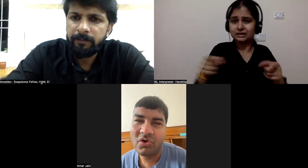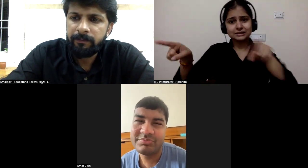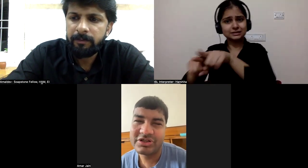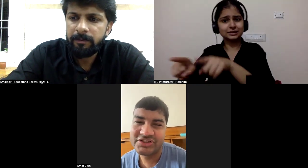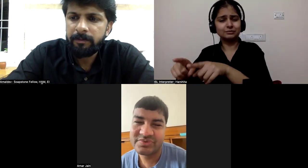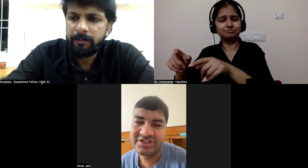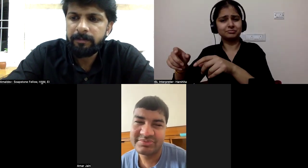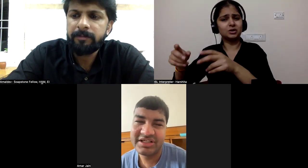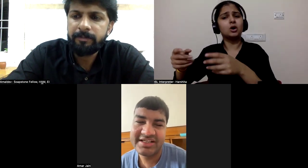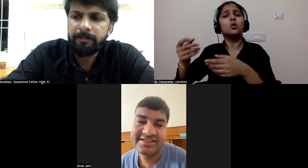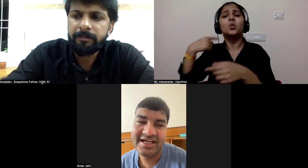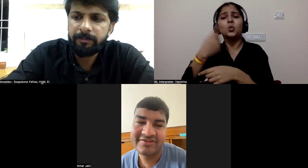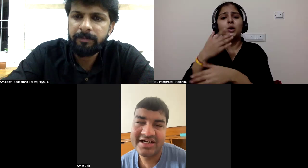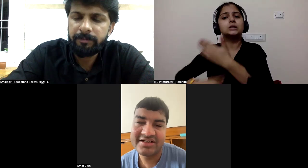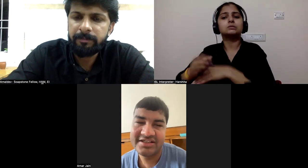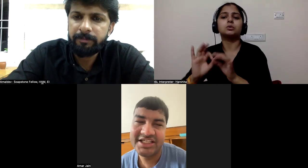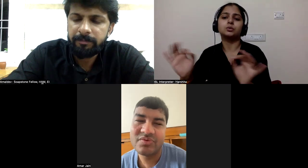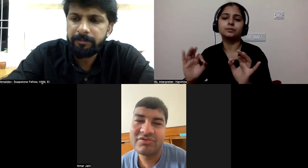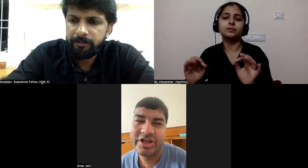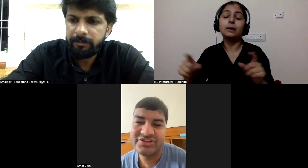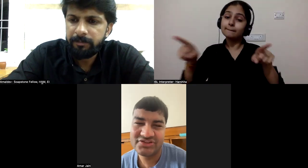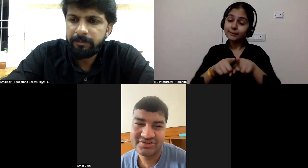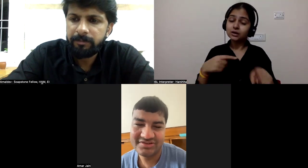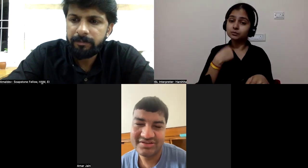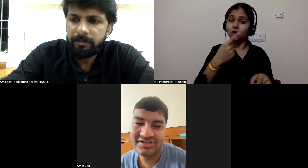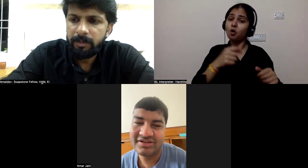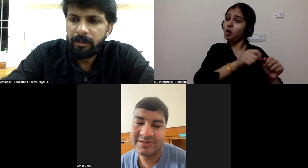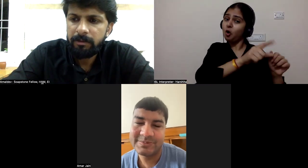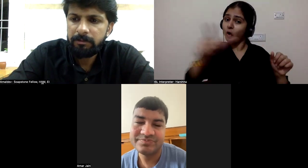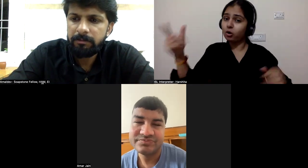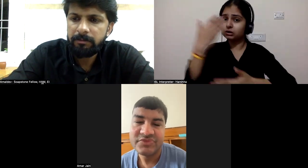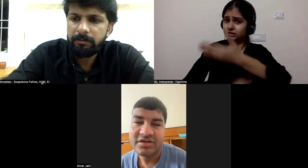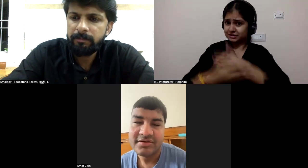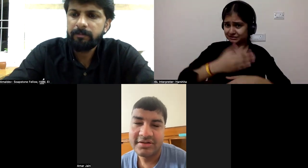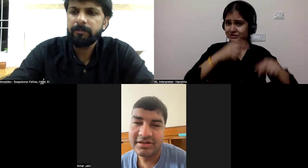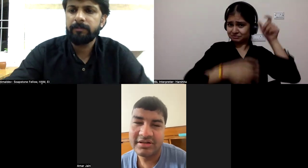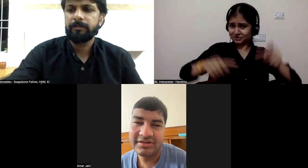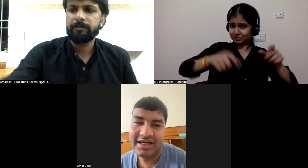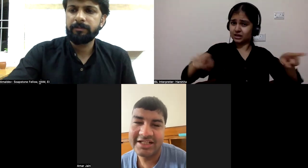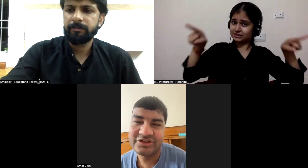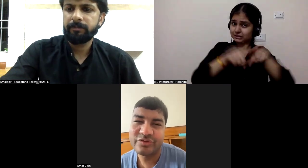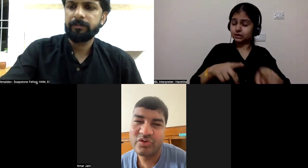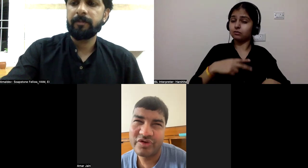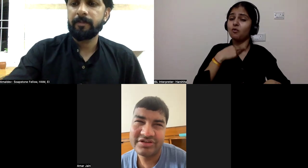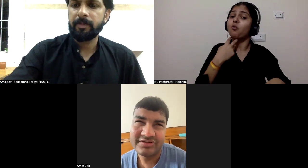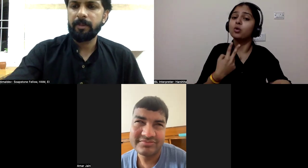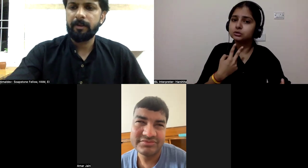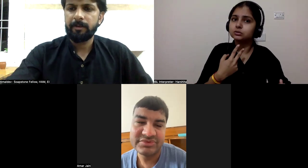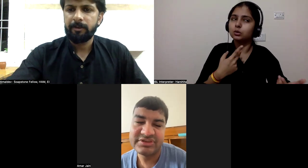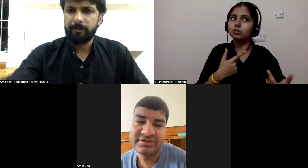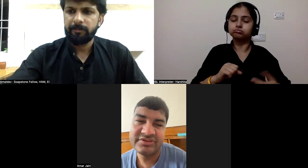not all persons with disabilities have had equal voice uh, at the